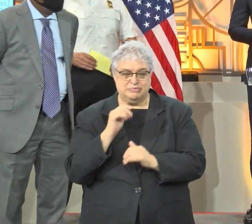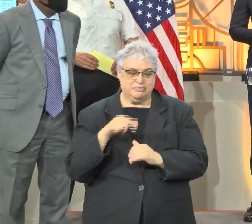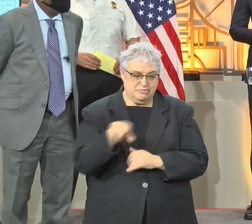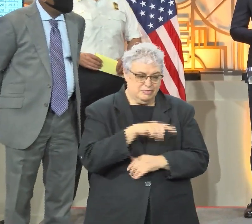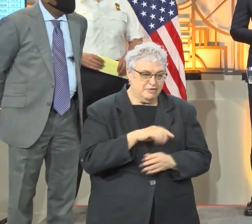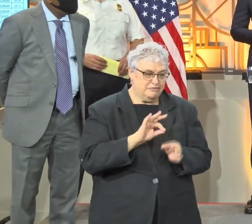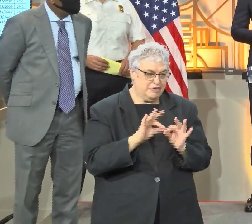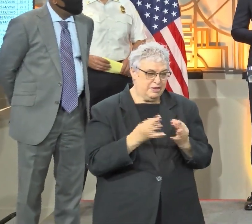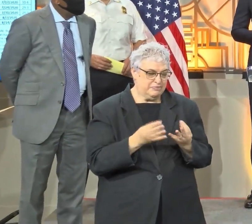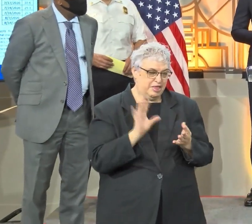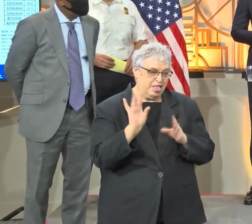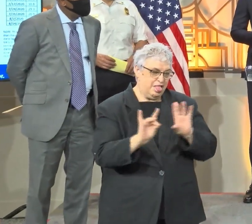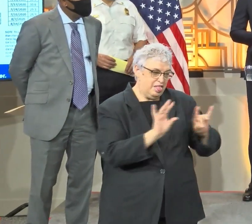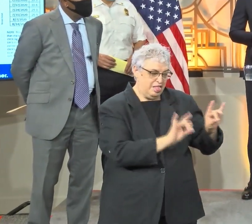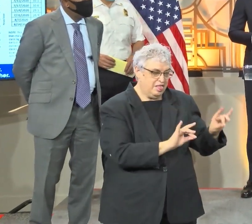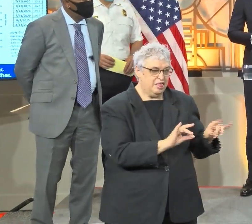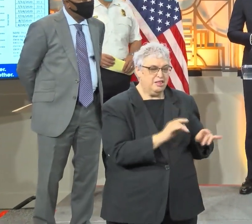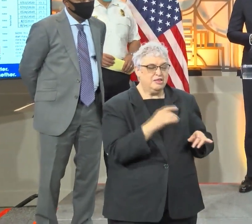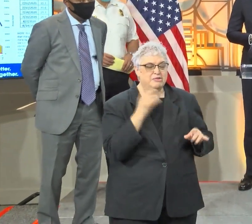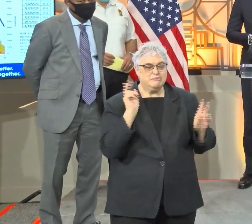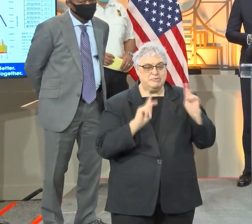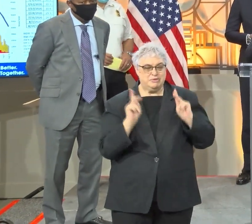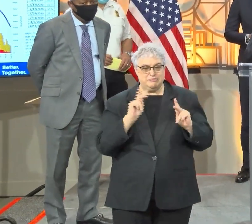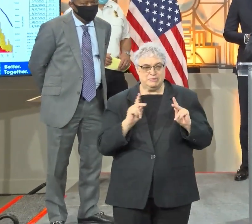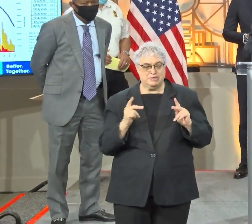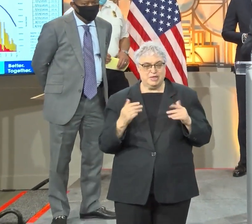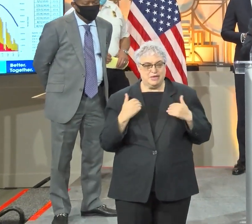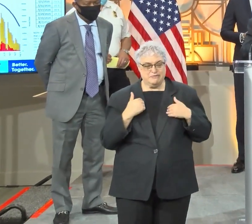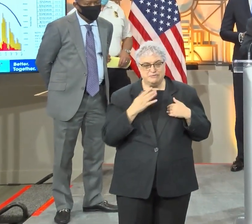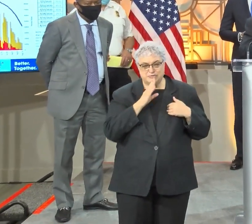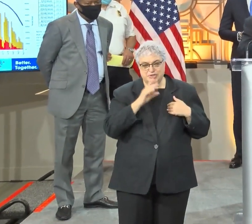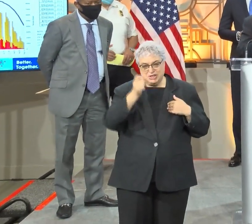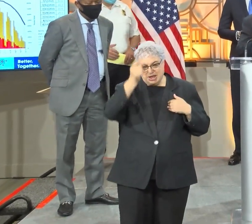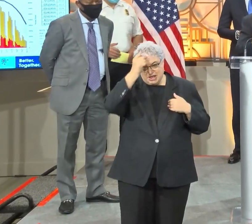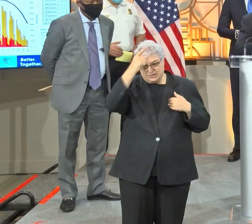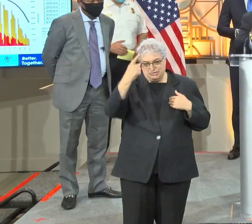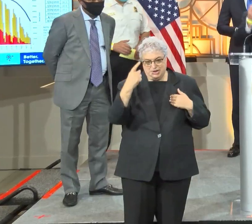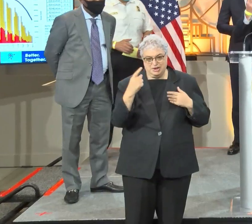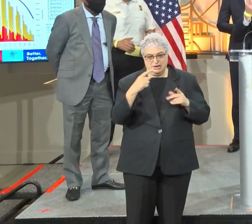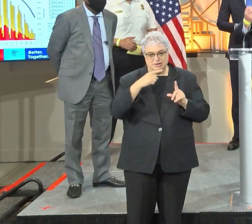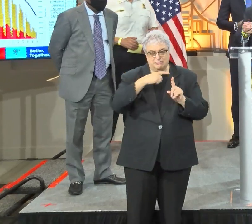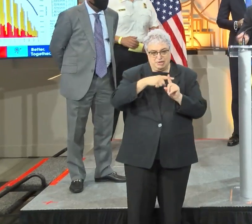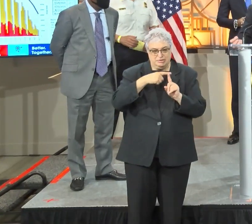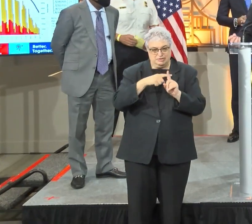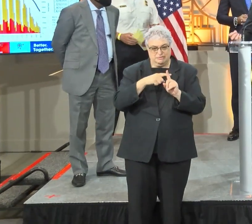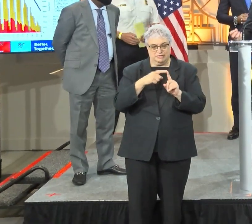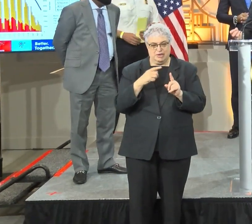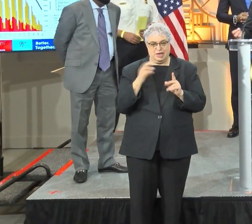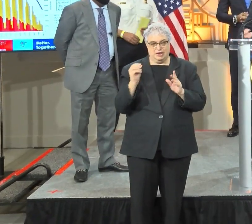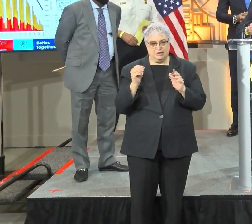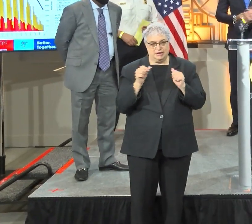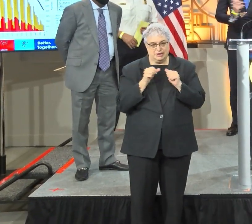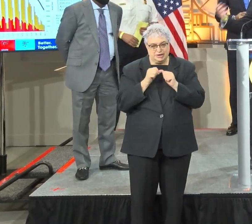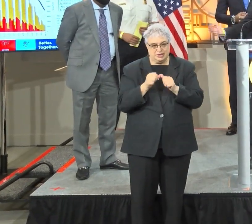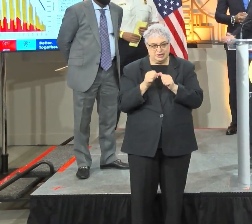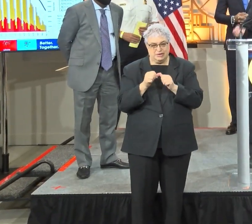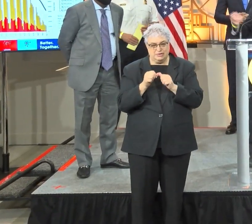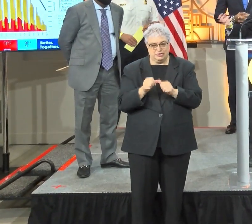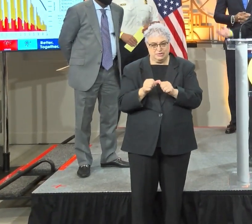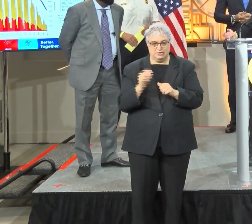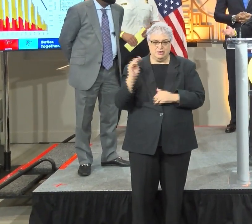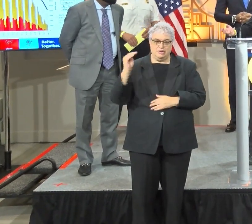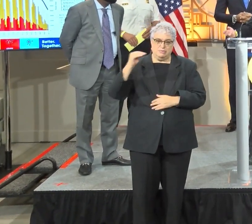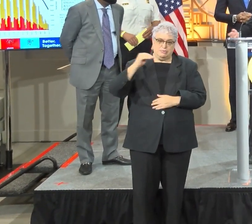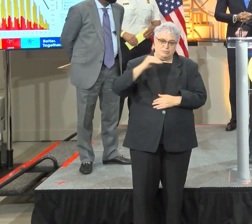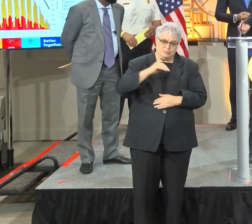by having lots of folks go and get tested, we will continue to have a good grasp on the positivity rate and make sure that it continues to fall, because that is then related to things like